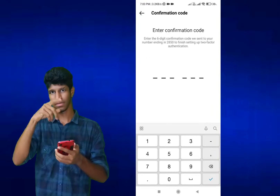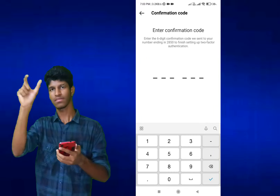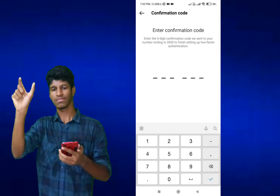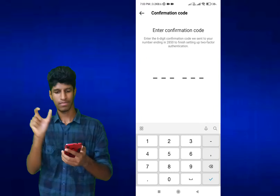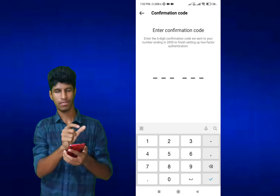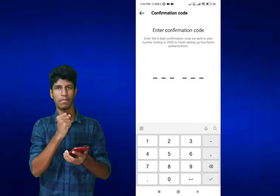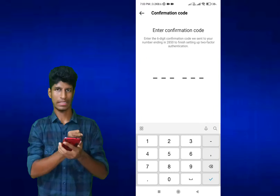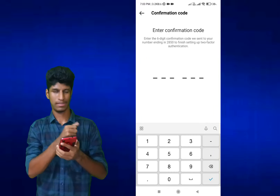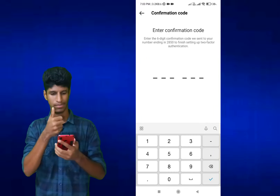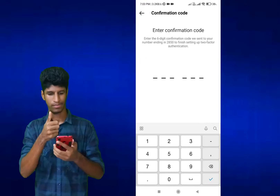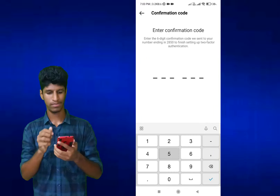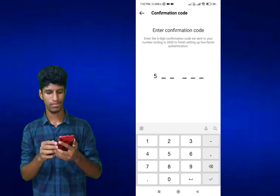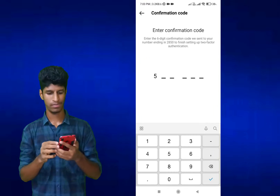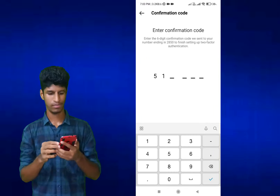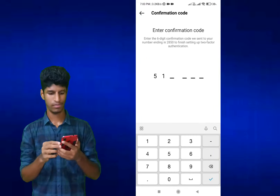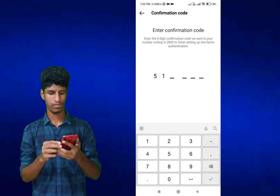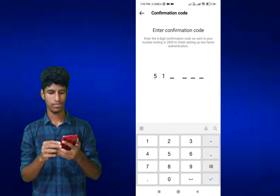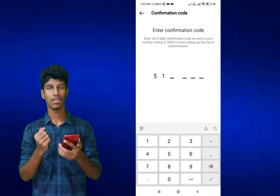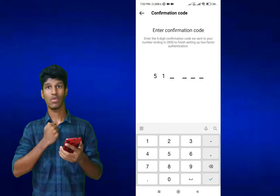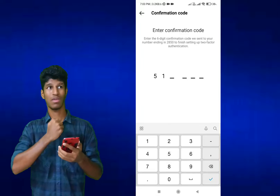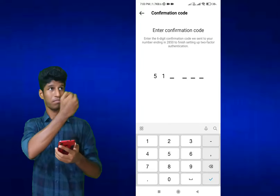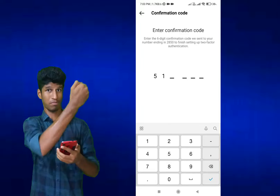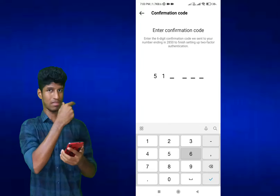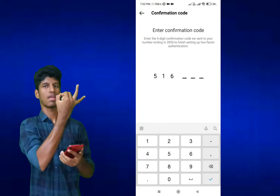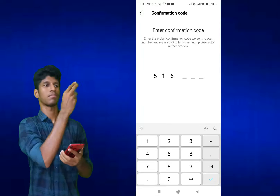i know i'm not perfect for some days